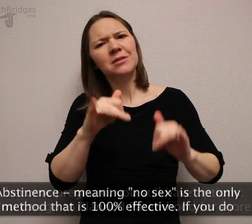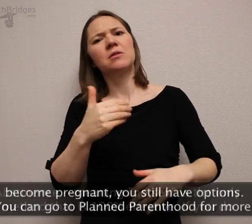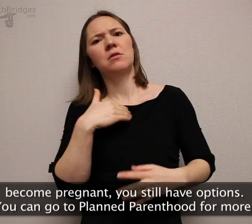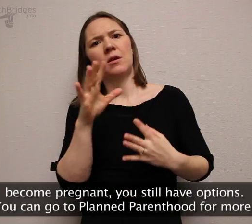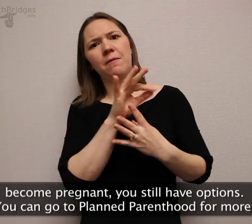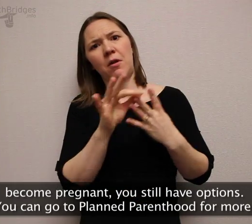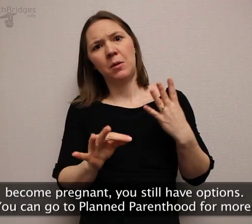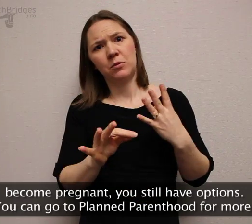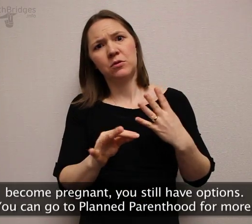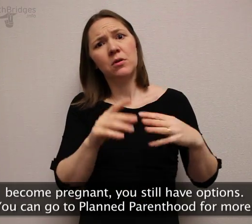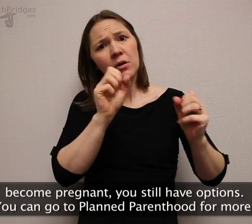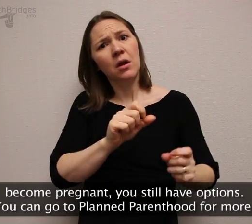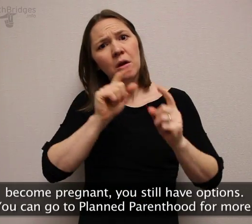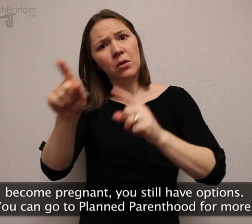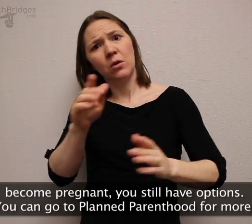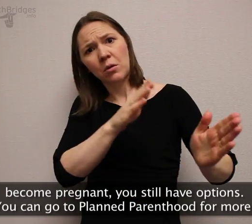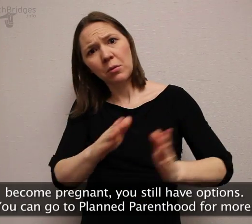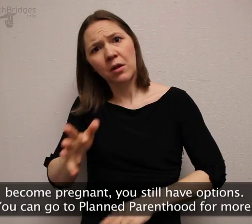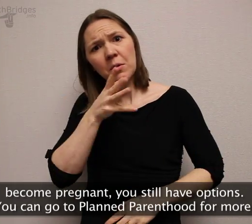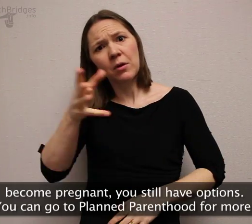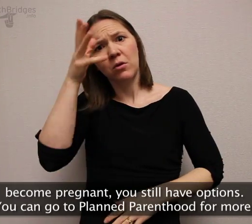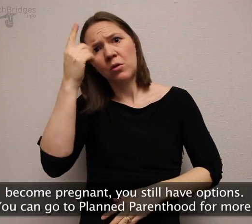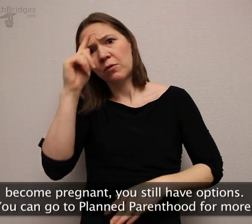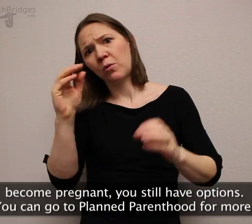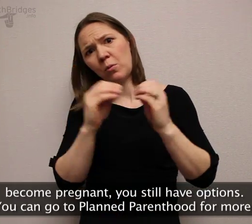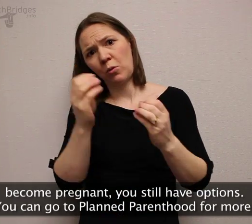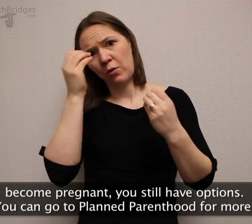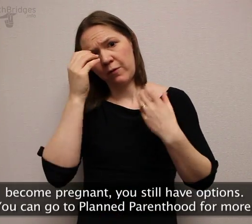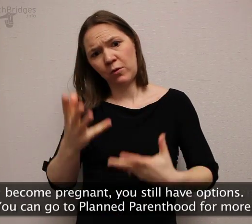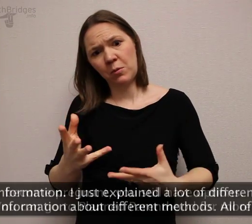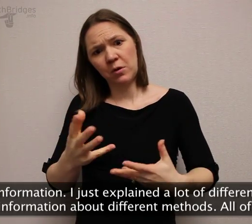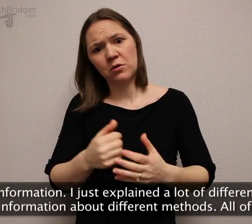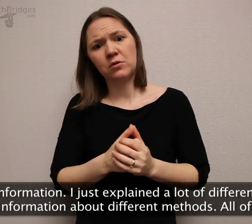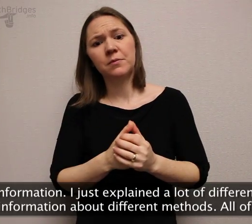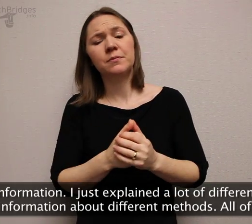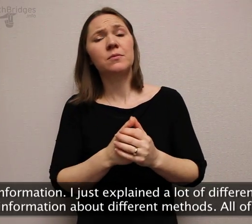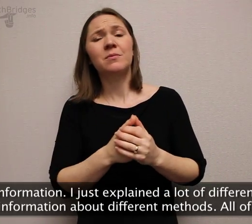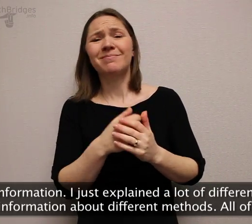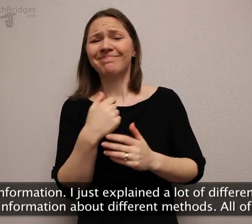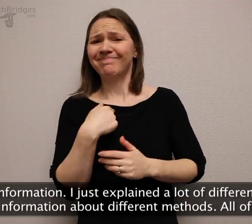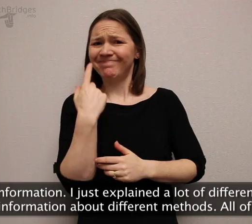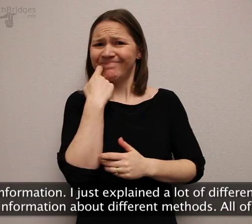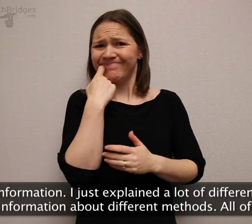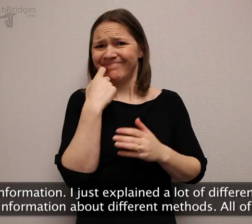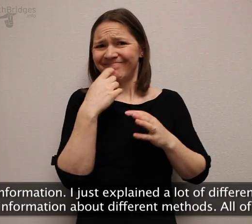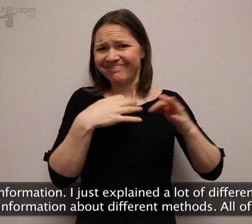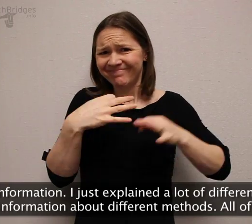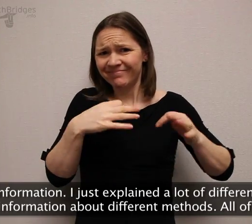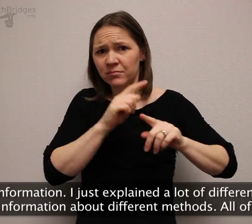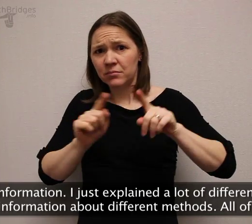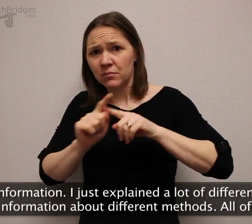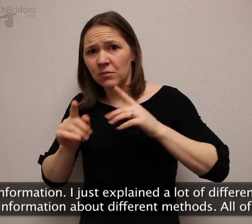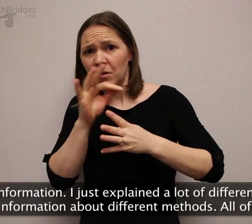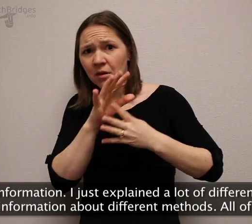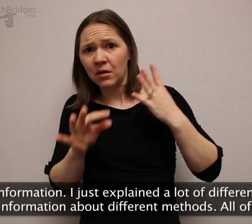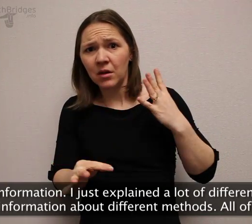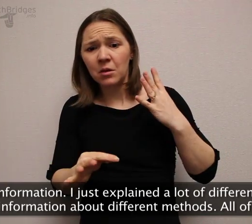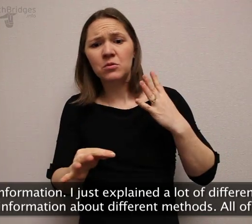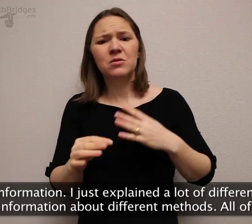become pregnant, you still have options, and you can go to Planned Parenthood for more information. I just explained a lot of different information